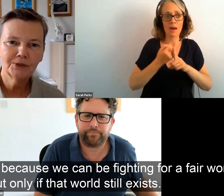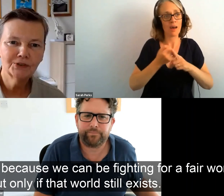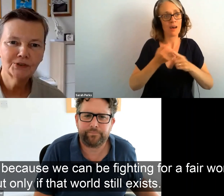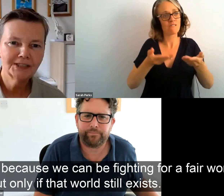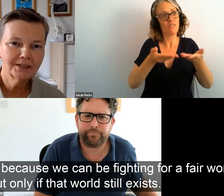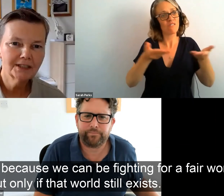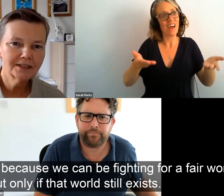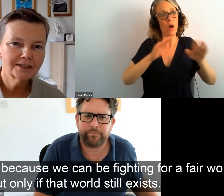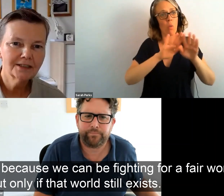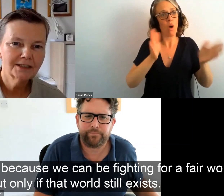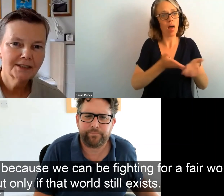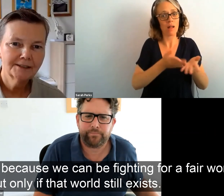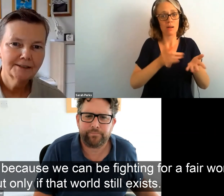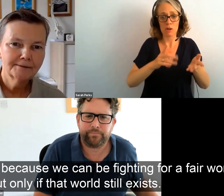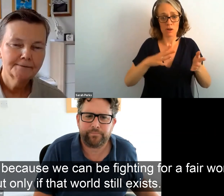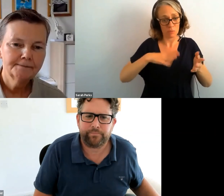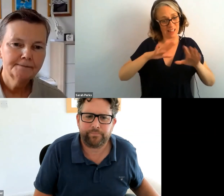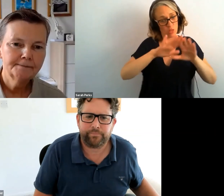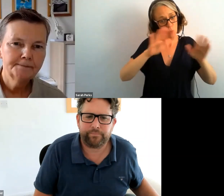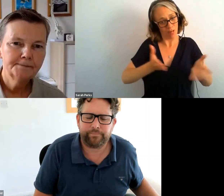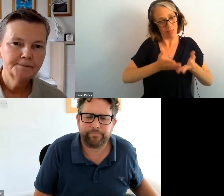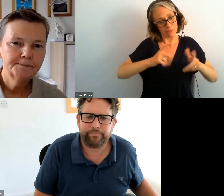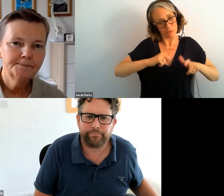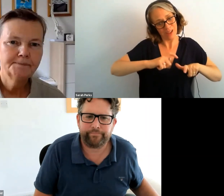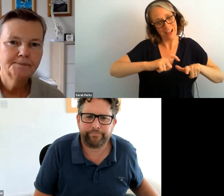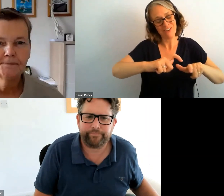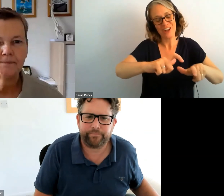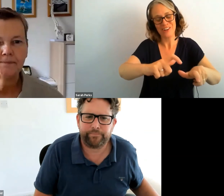that world still exists.